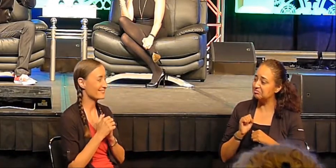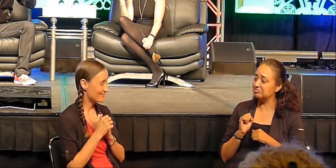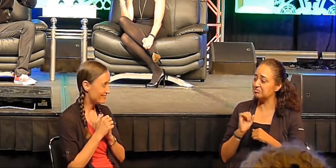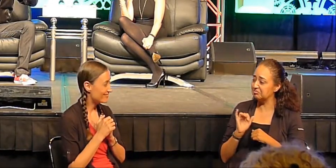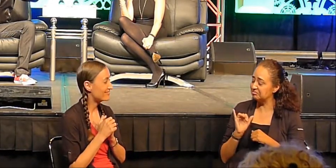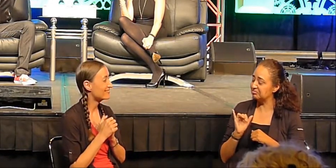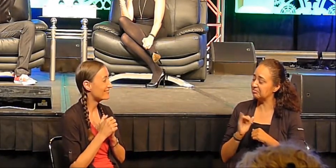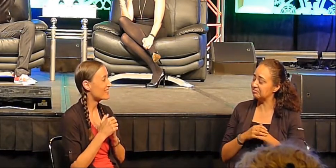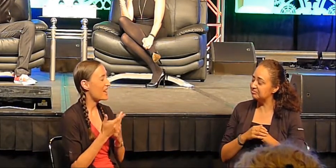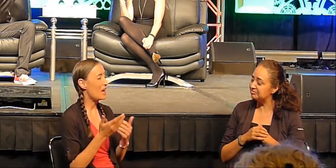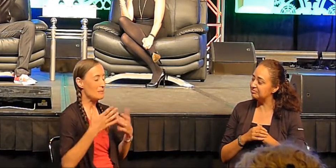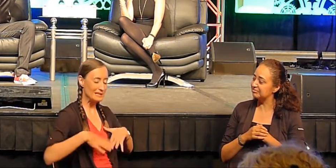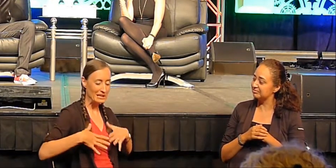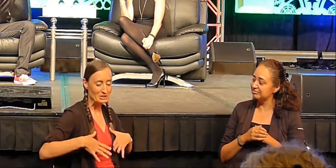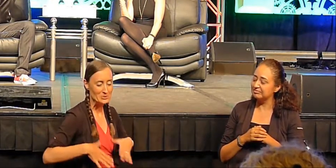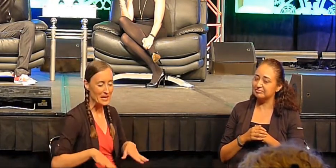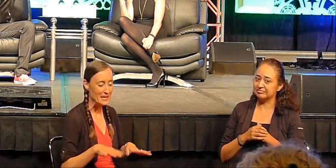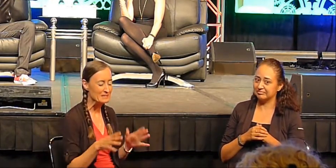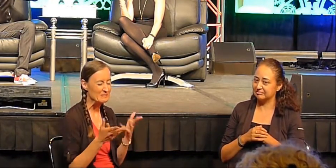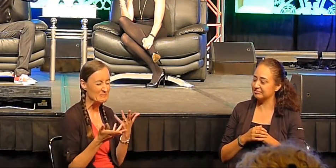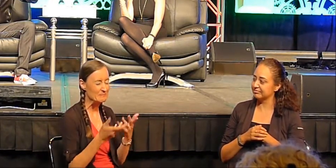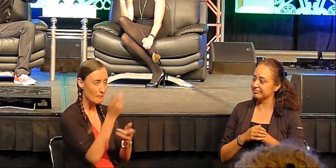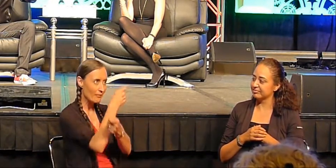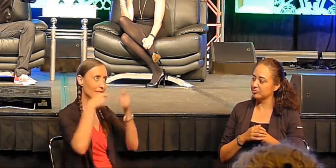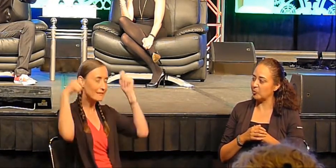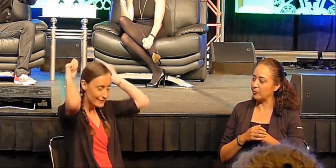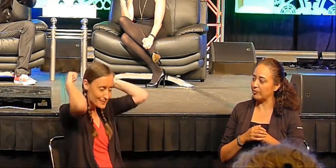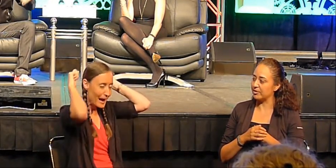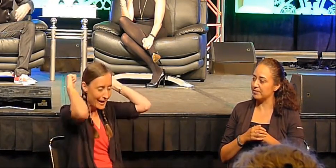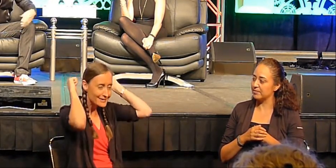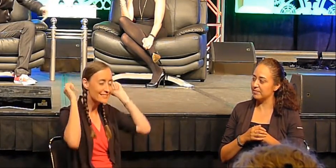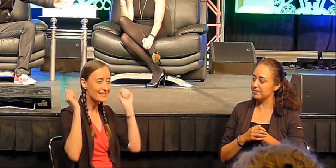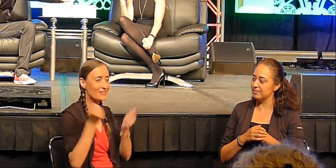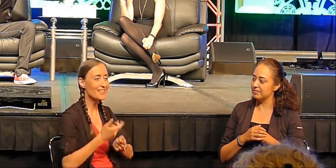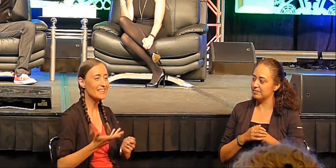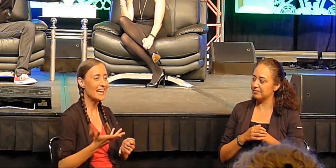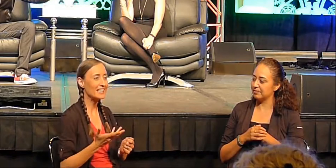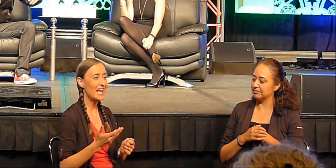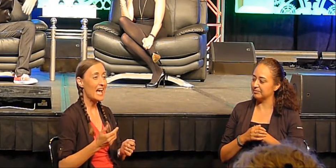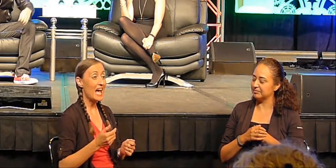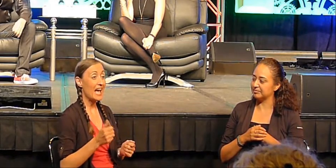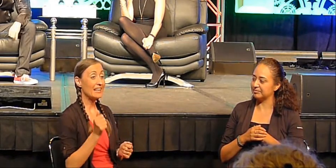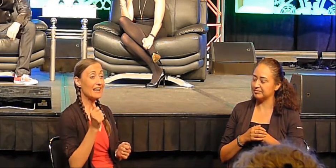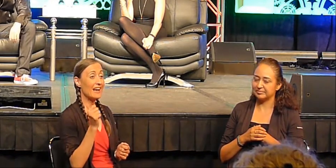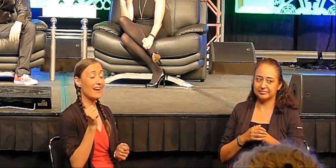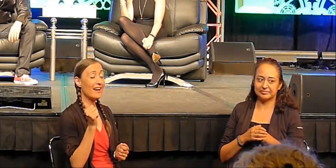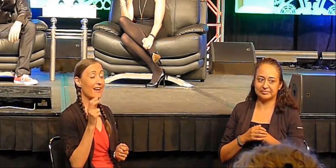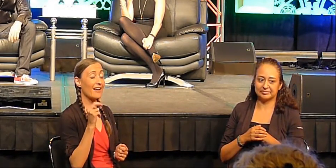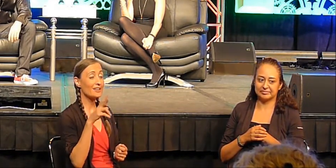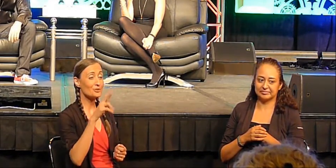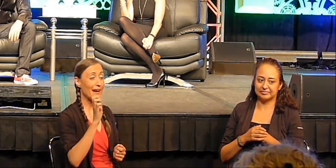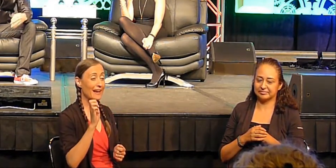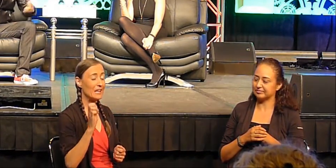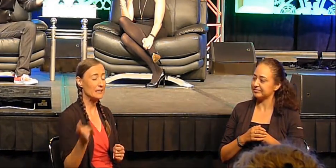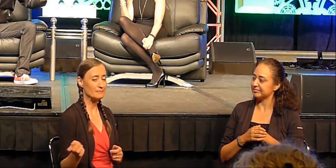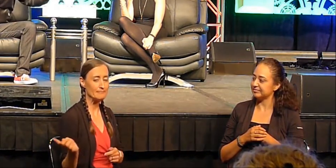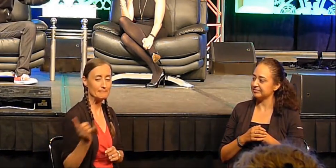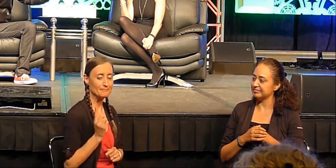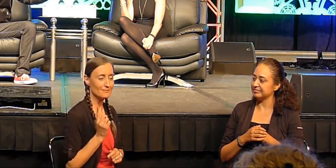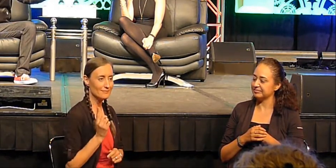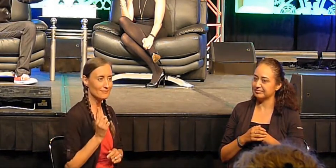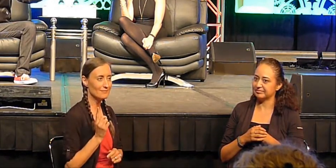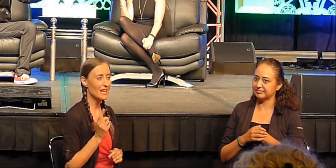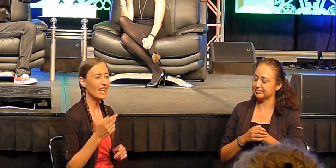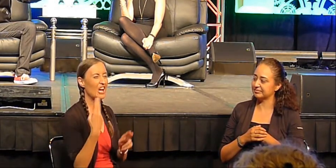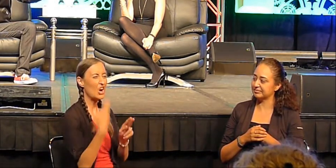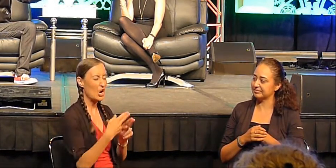getting dressed and I'm putting on my mask and everything, and Andre comes up on his all-terrain vehicle and he called